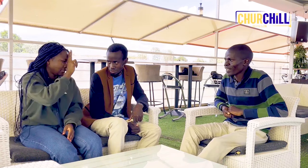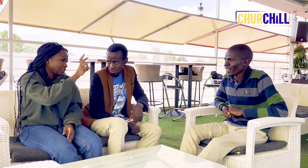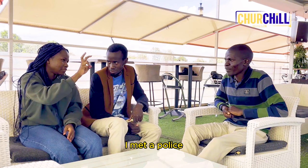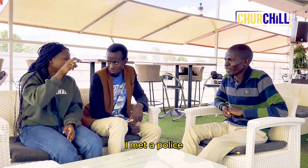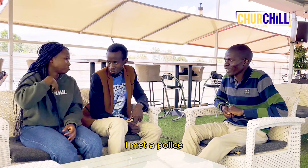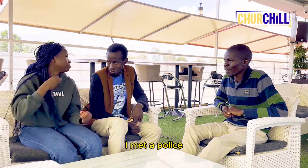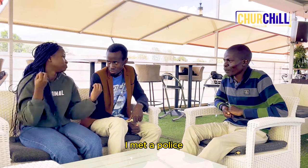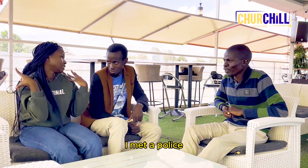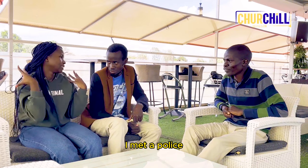I met a police,